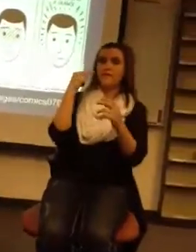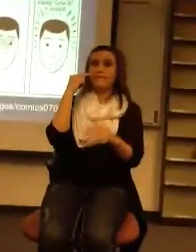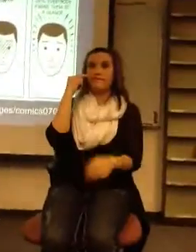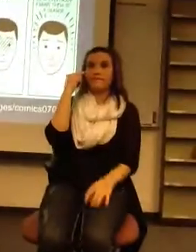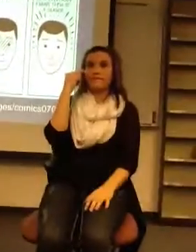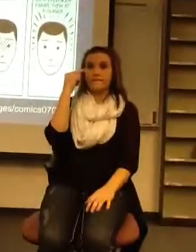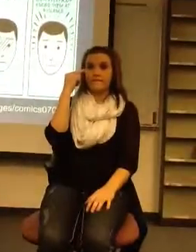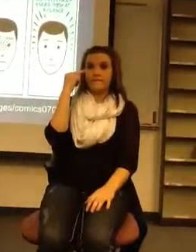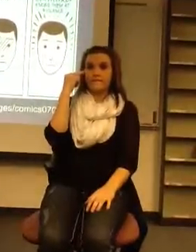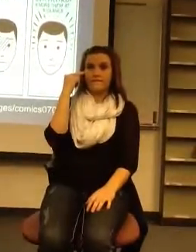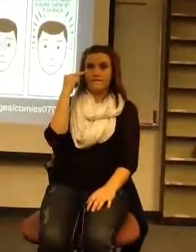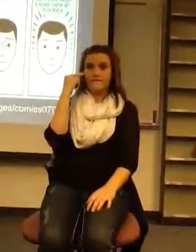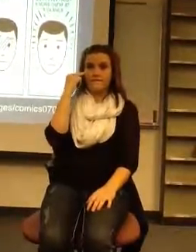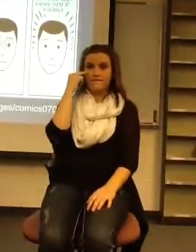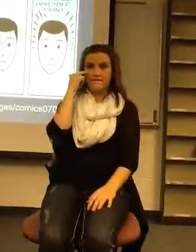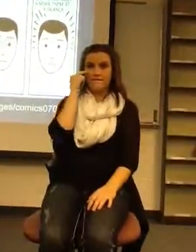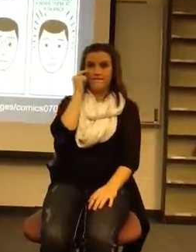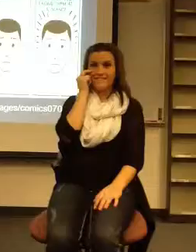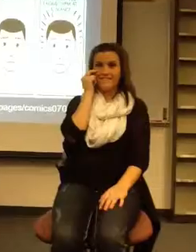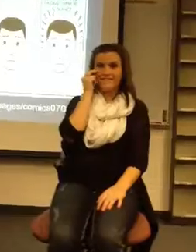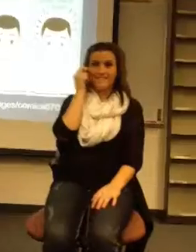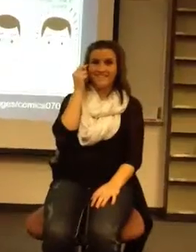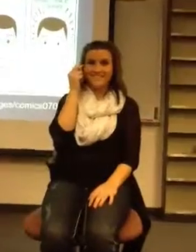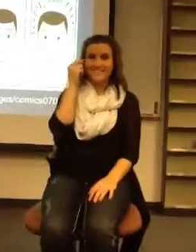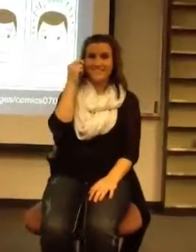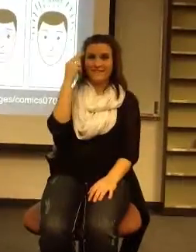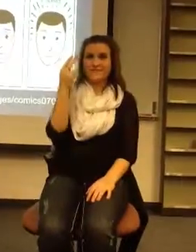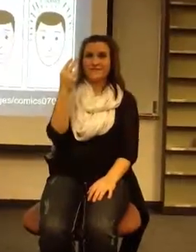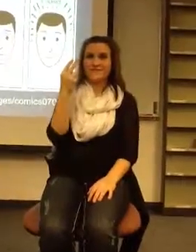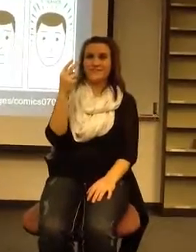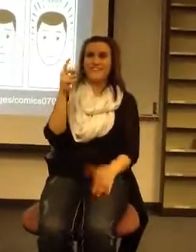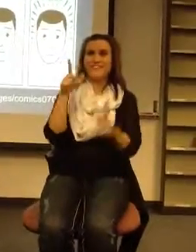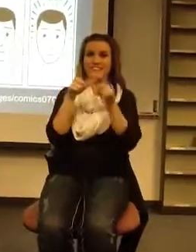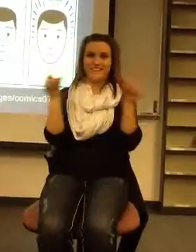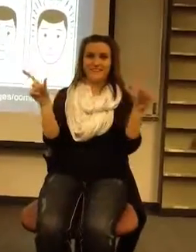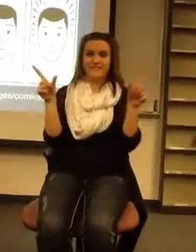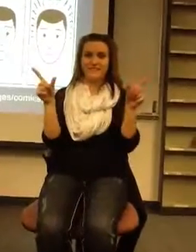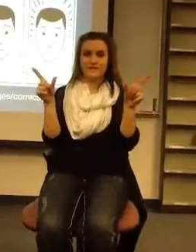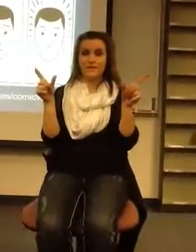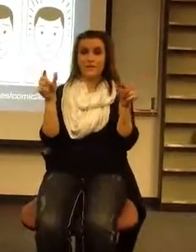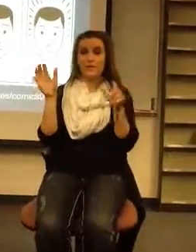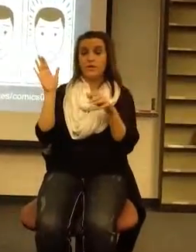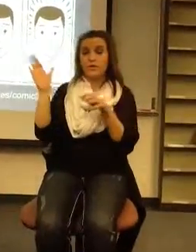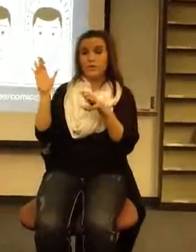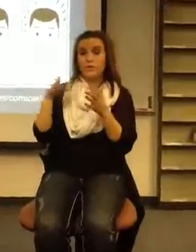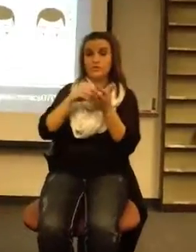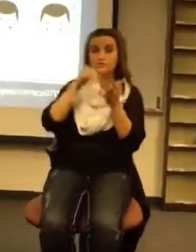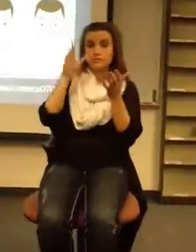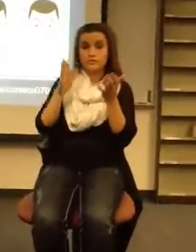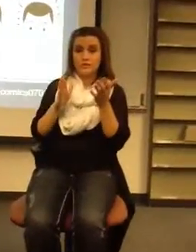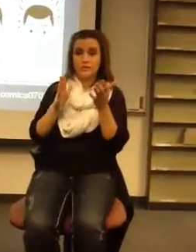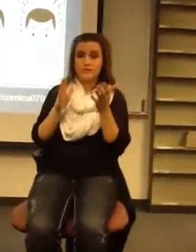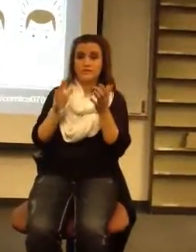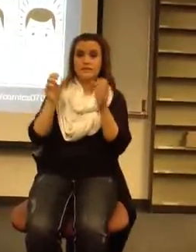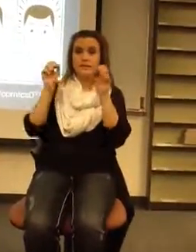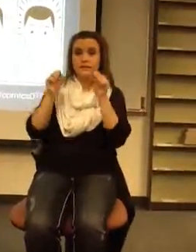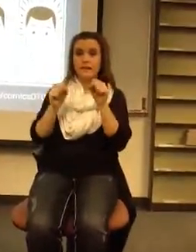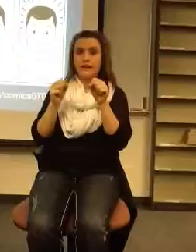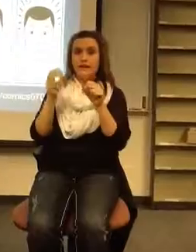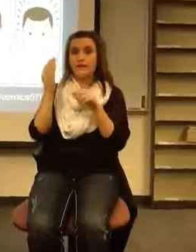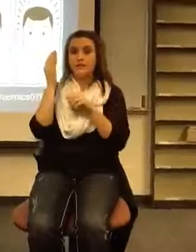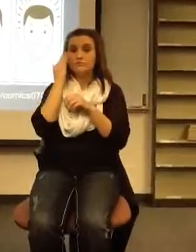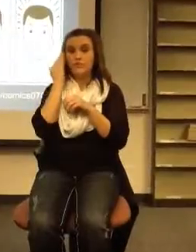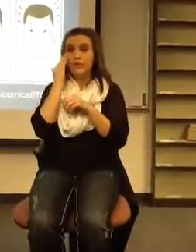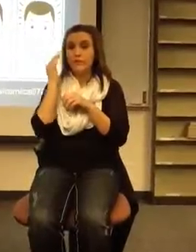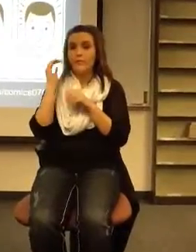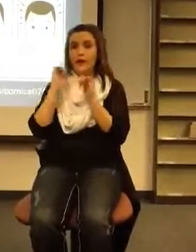he feels, we can recognize how he feels, and your students can recognize how he feels. Even if it's not